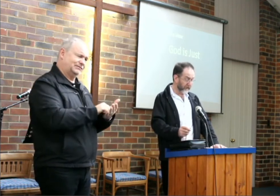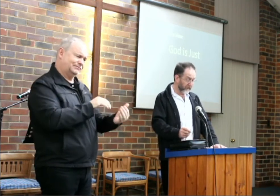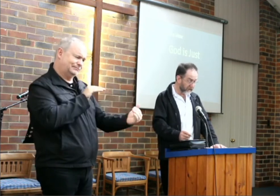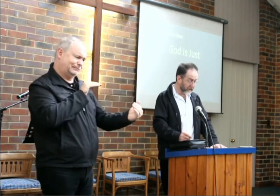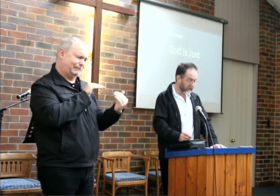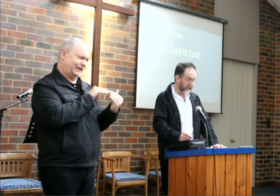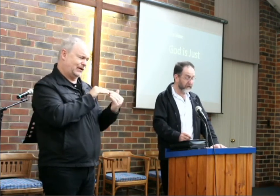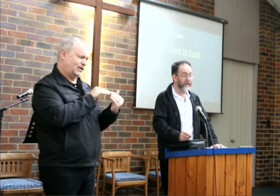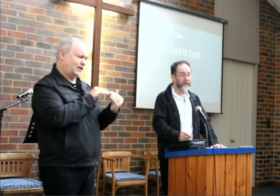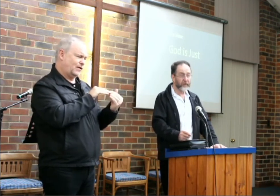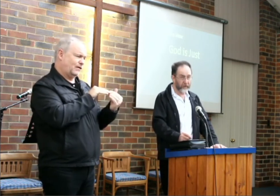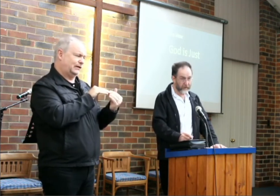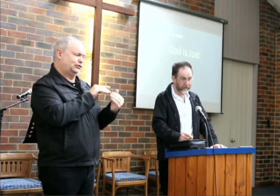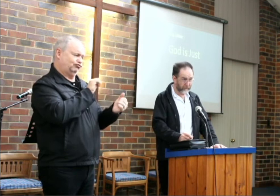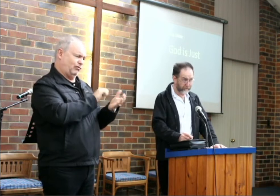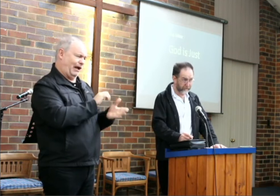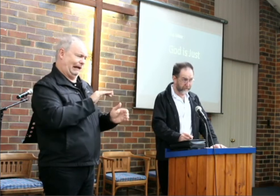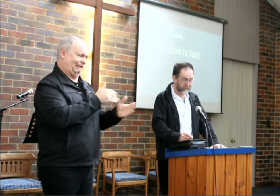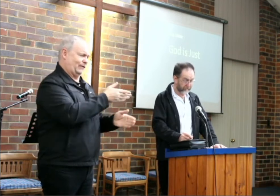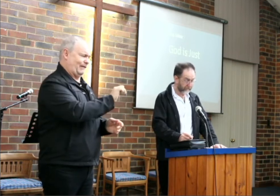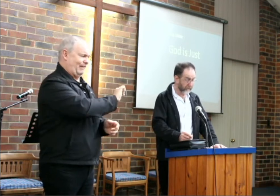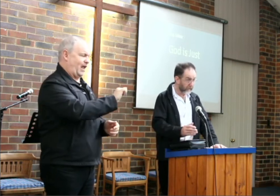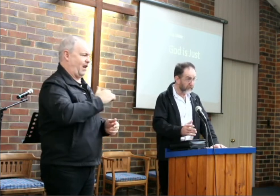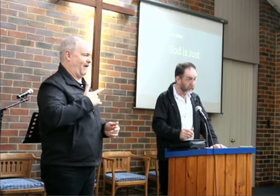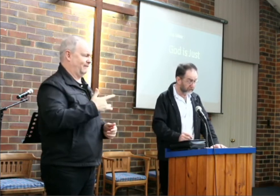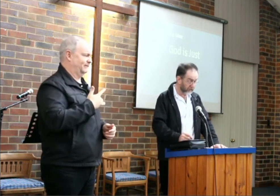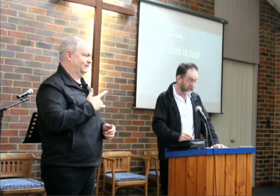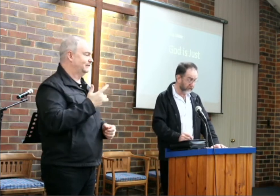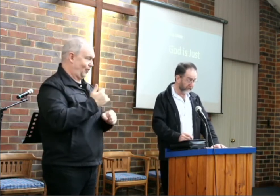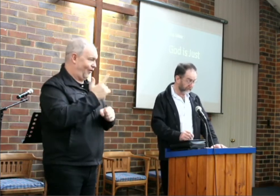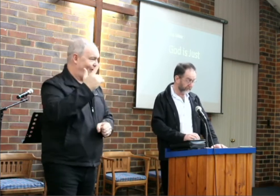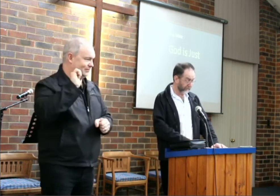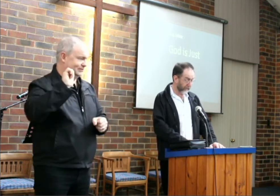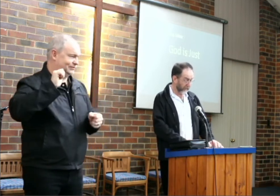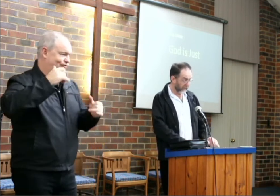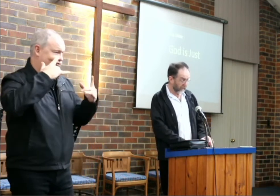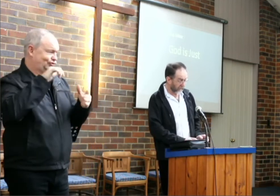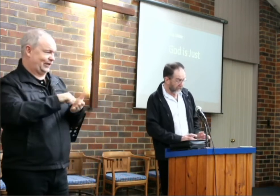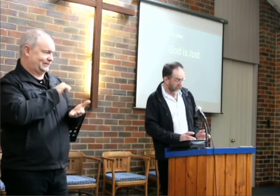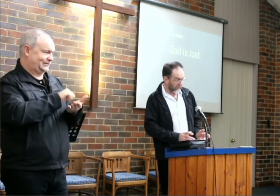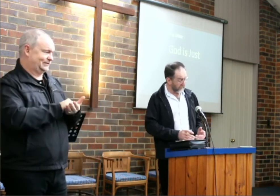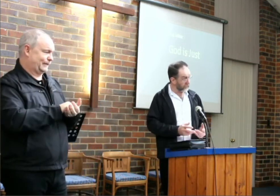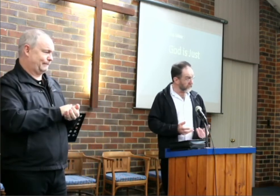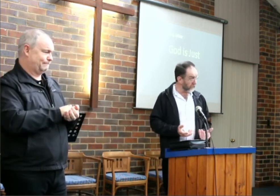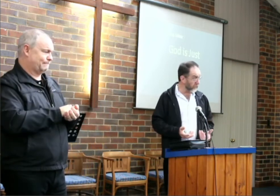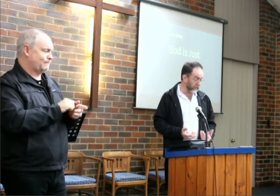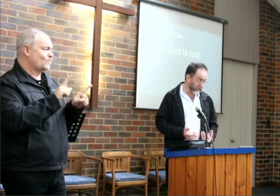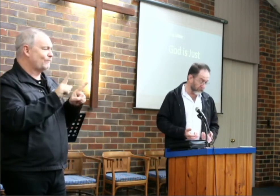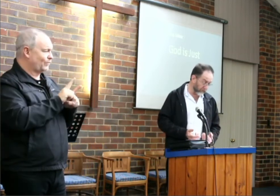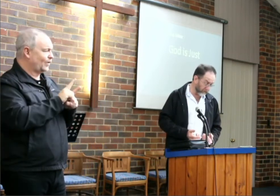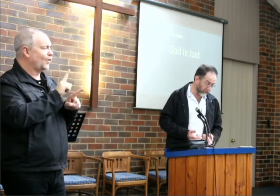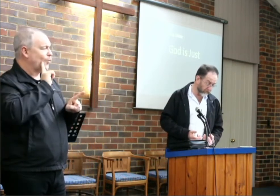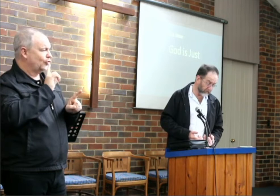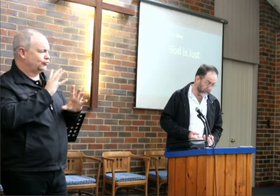justice dictates is due to them. That's God's justice. But he also will